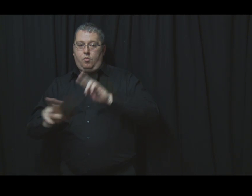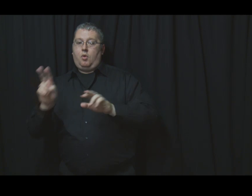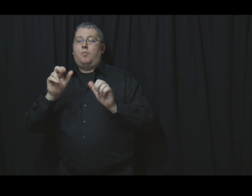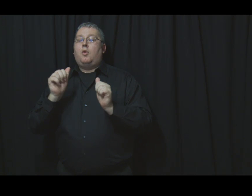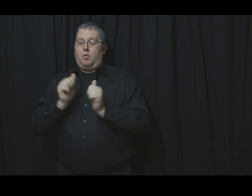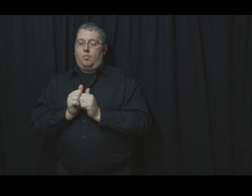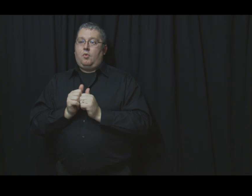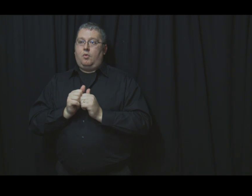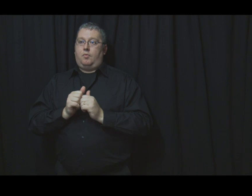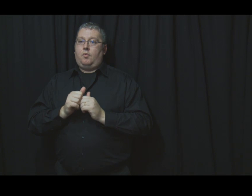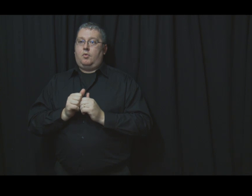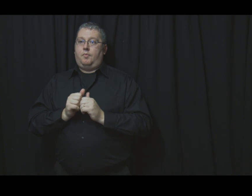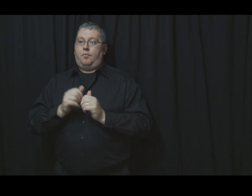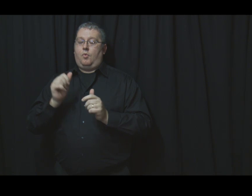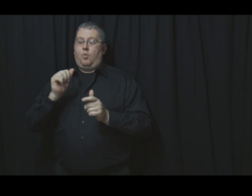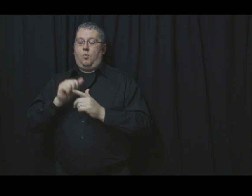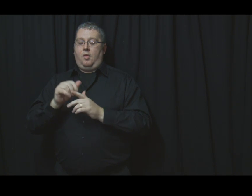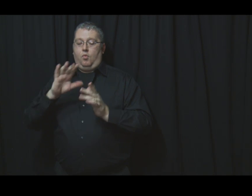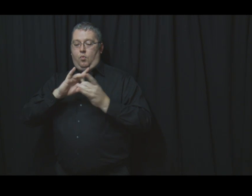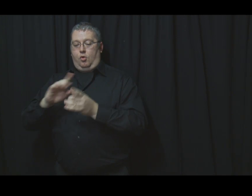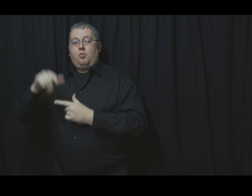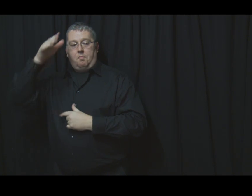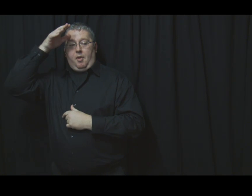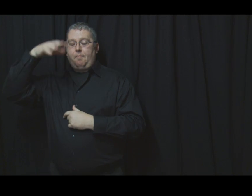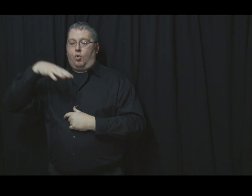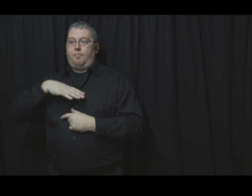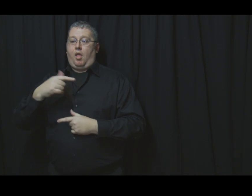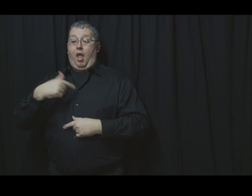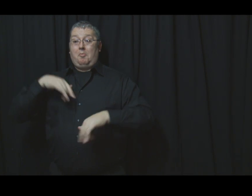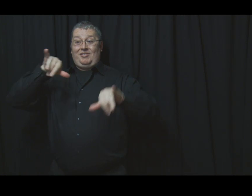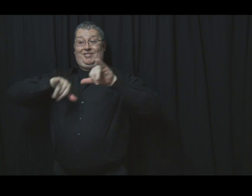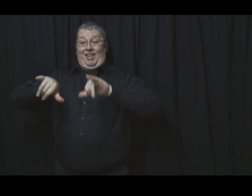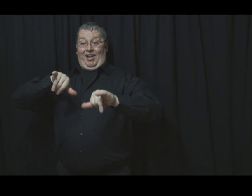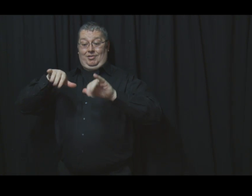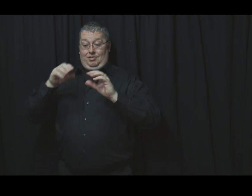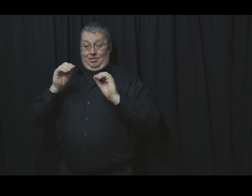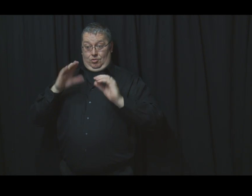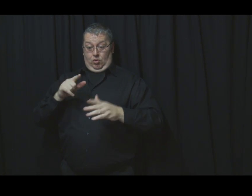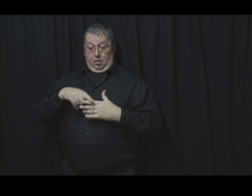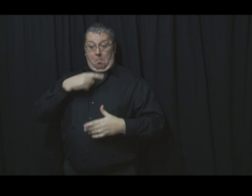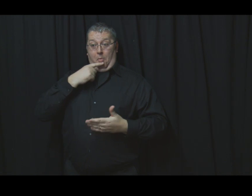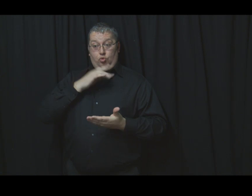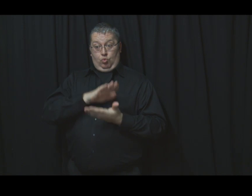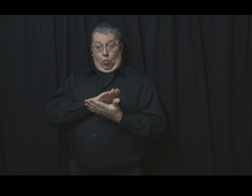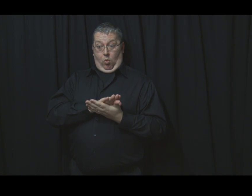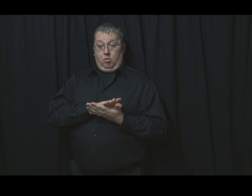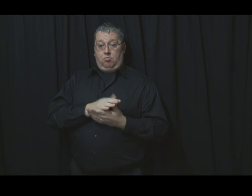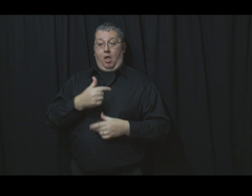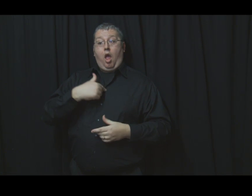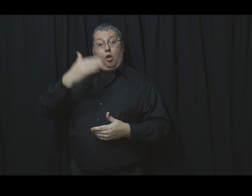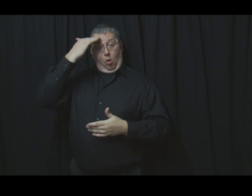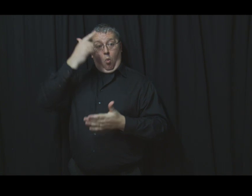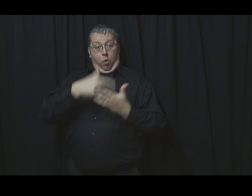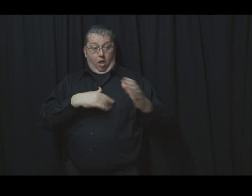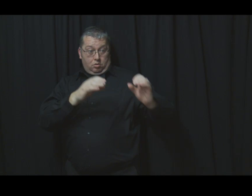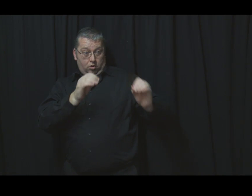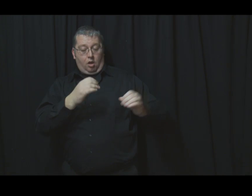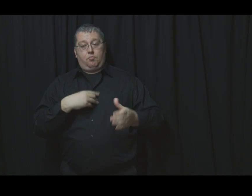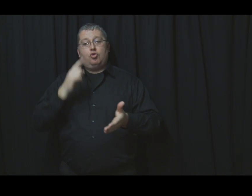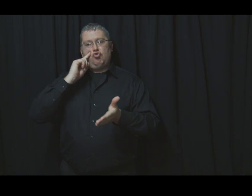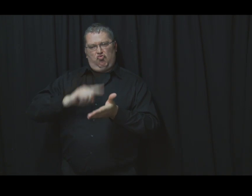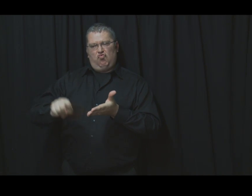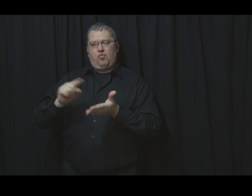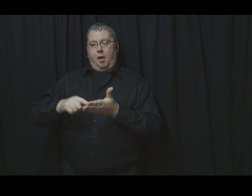to man. Let me explain to you what's really going on, because I was a science teacher in the public schools, and I know what the students were taught, and I check the public school